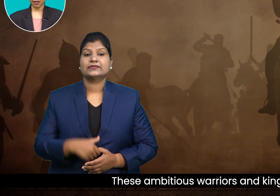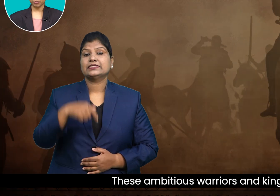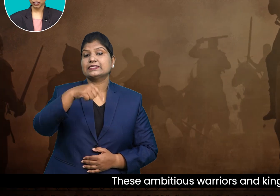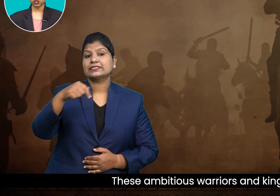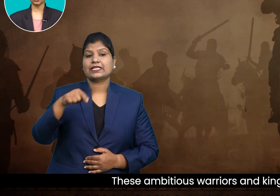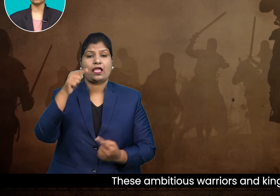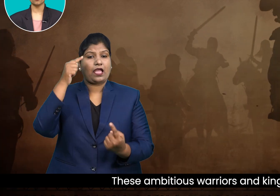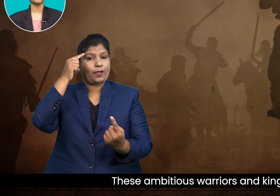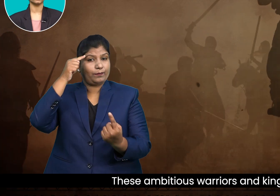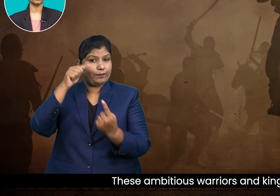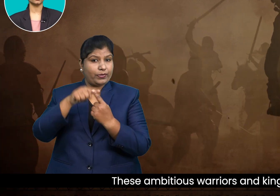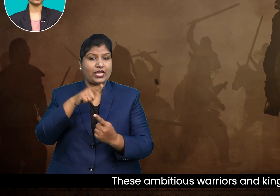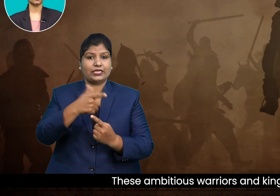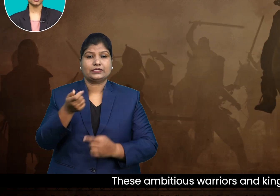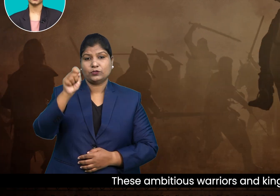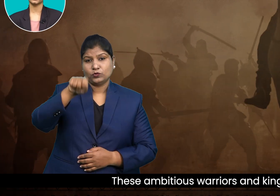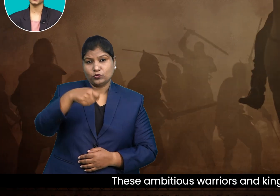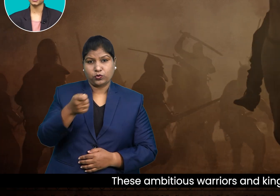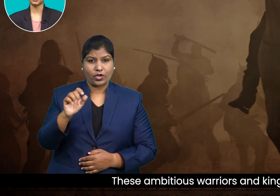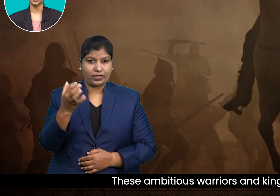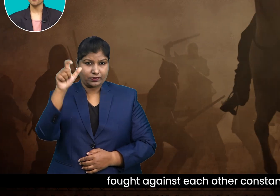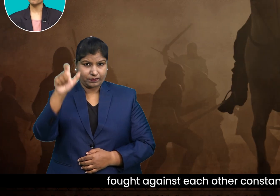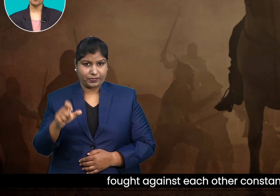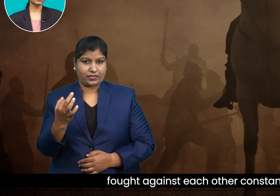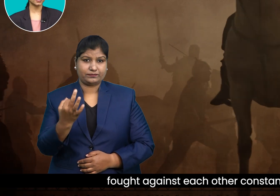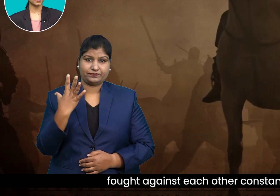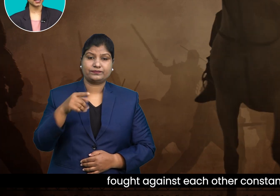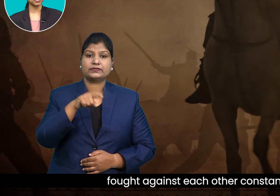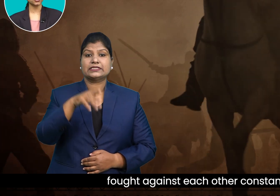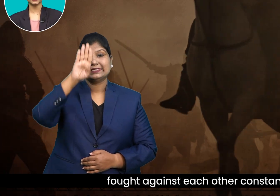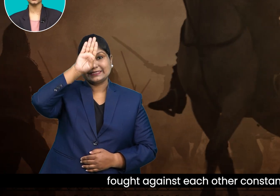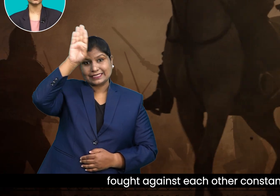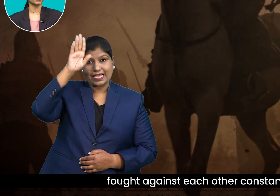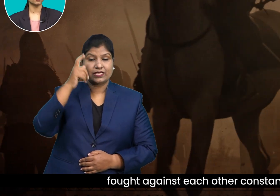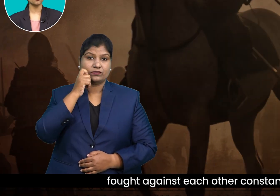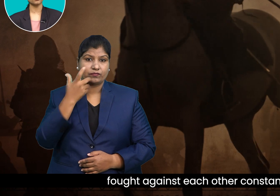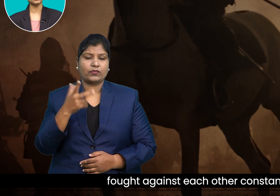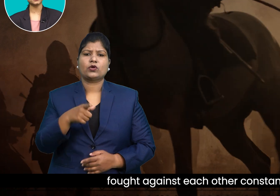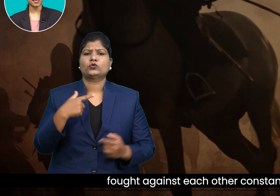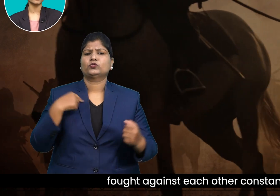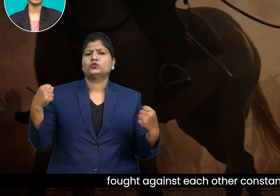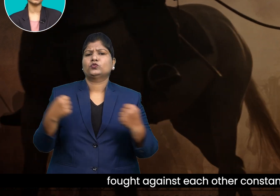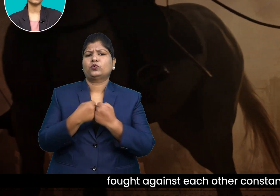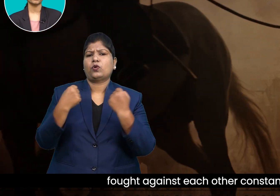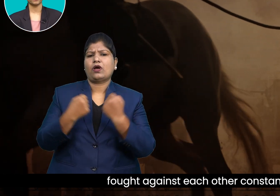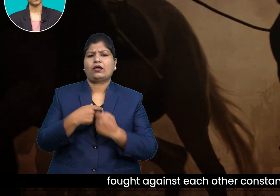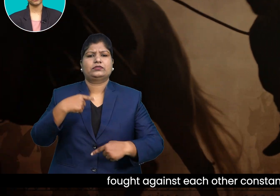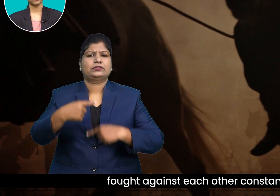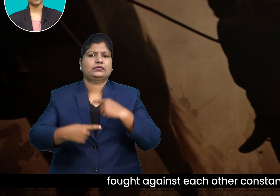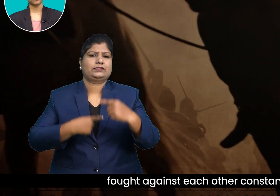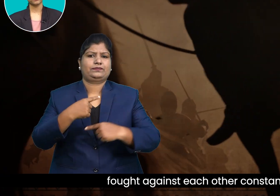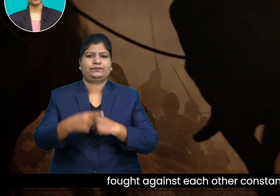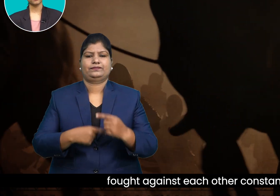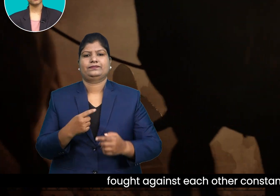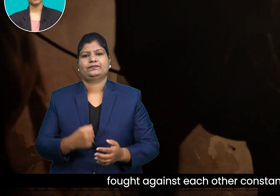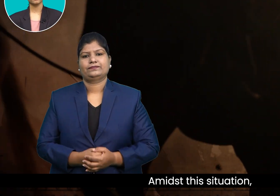These ambitious warriors and kings fought against each other constantly.